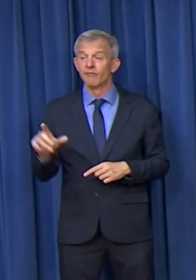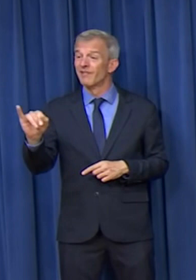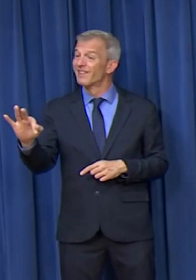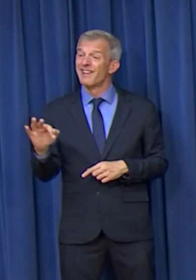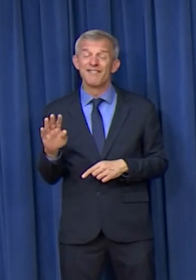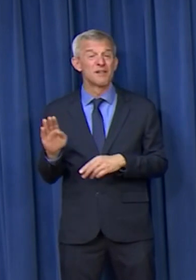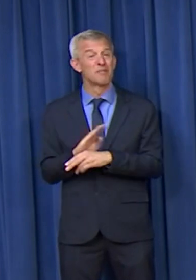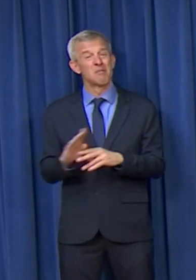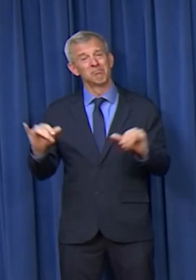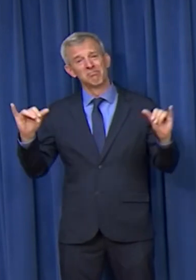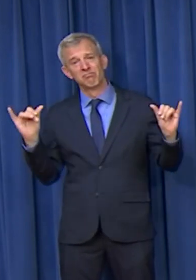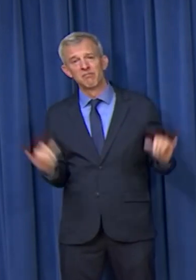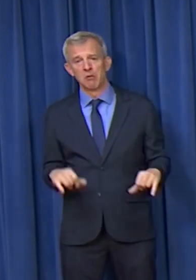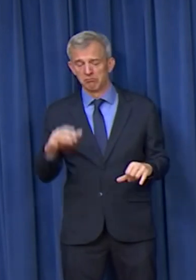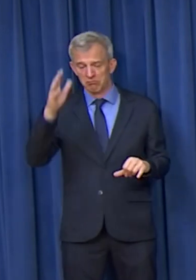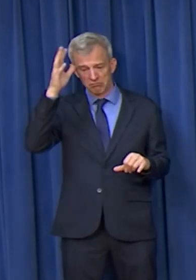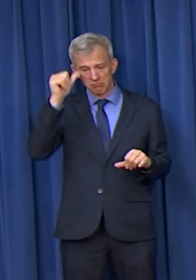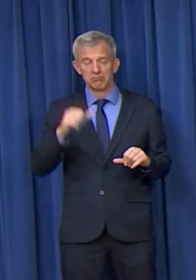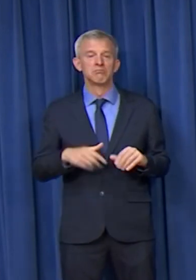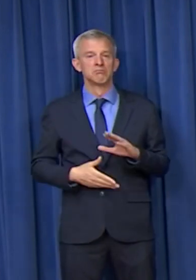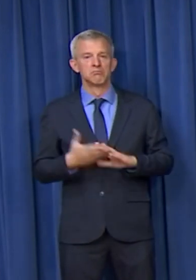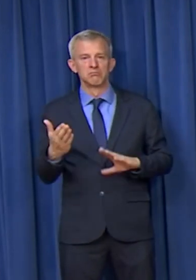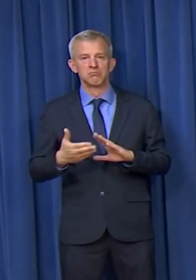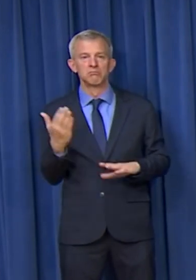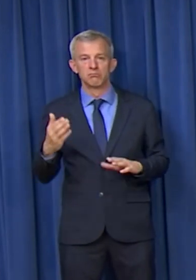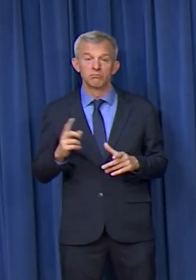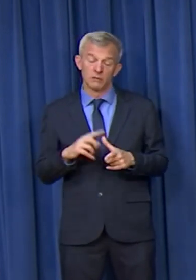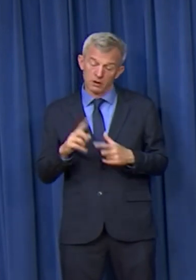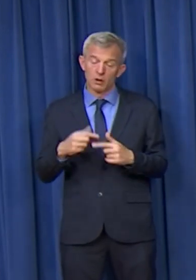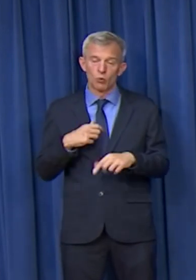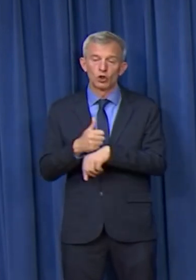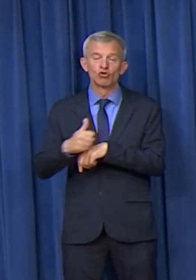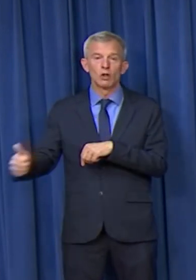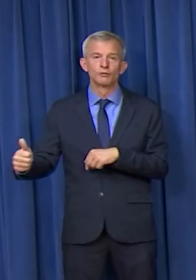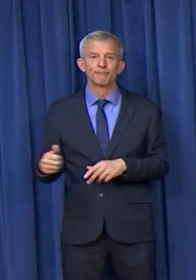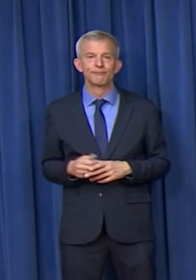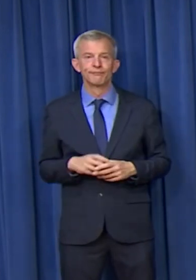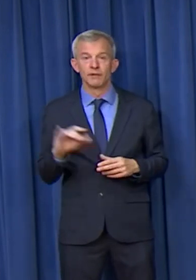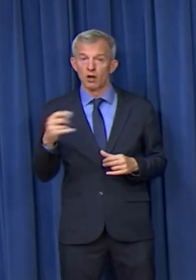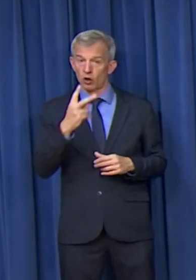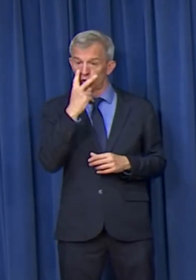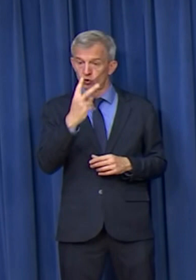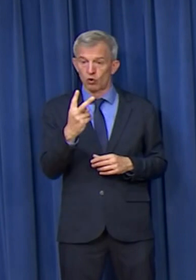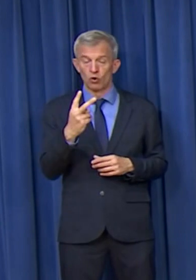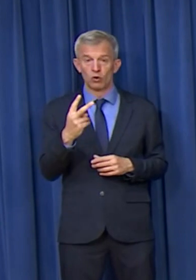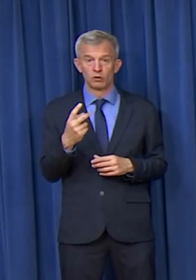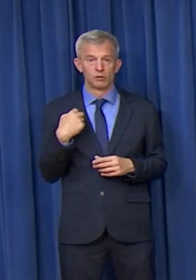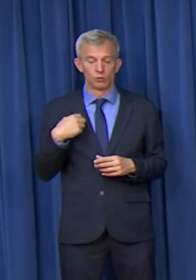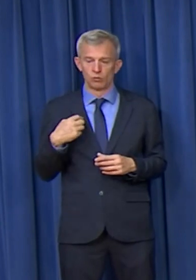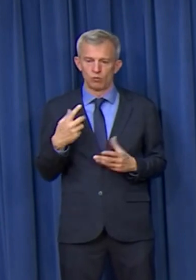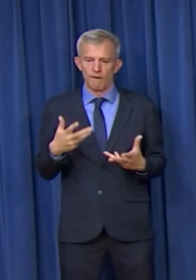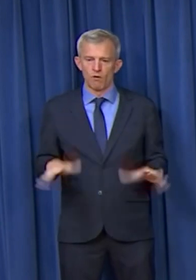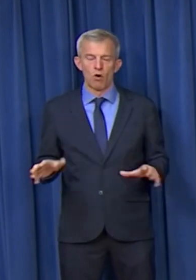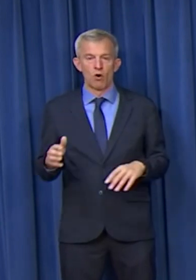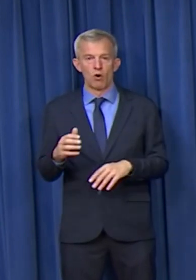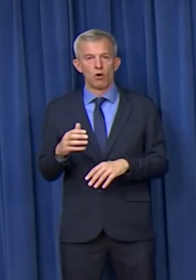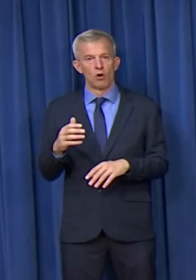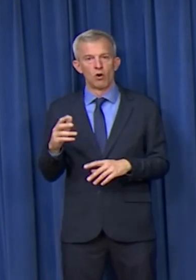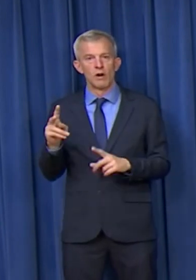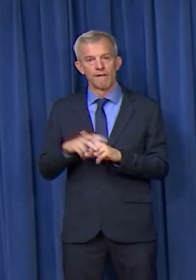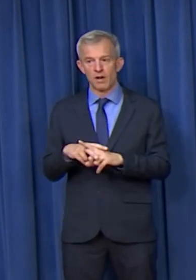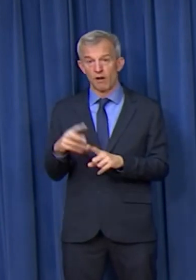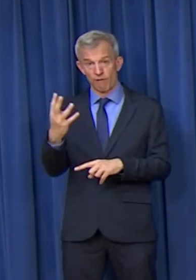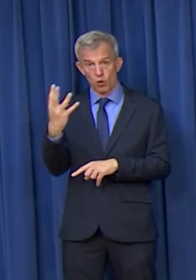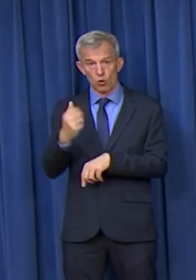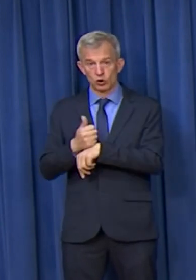warnings, remains open, then further action is going to ensue. As you saw, we've already filed 4 such misdemeanor prosecutions. There